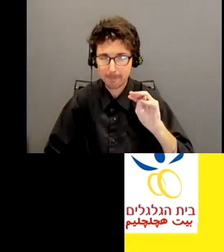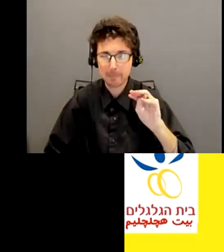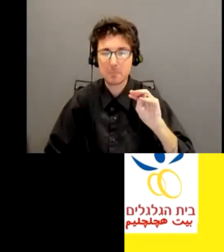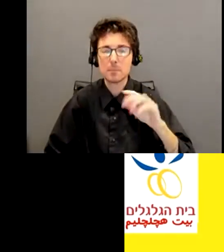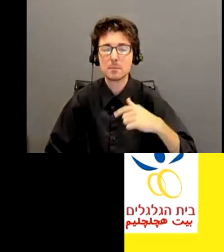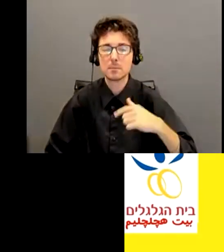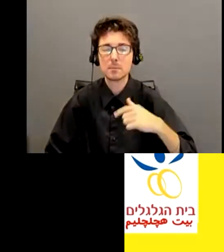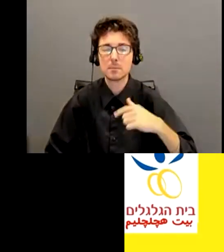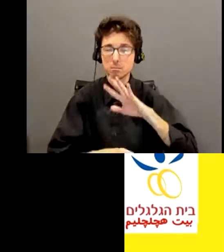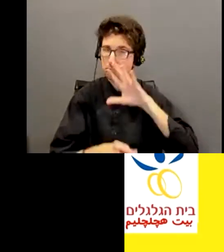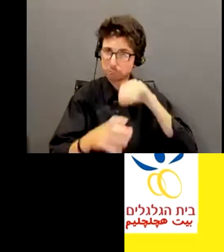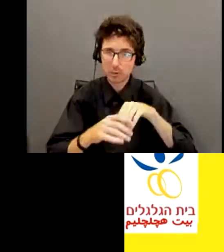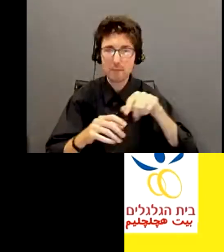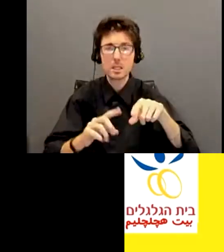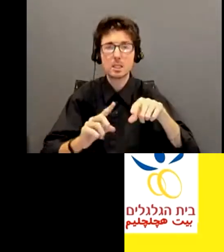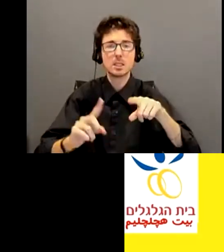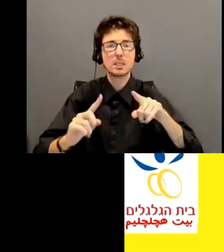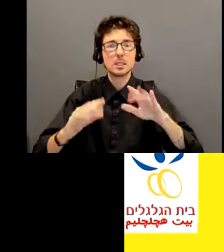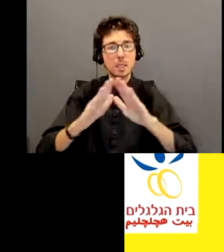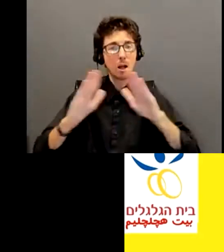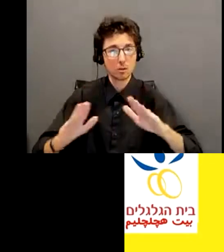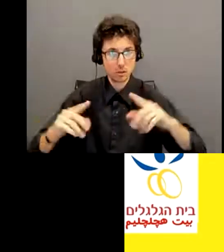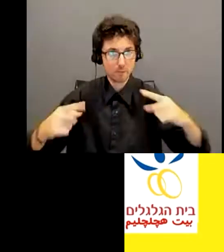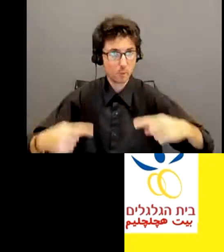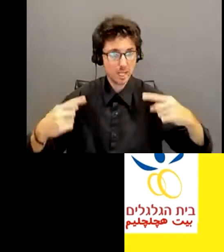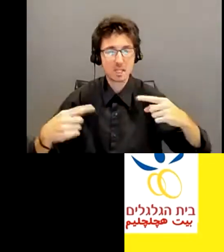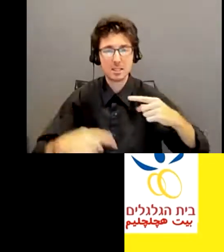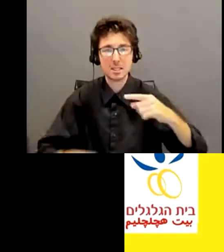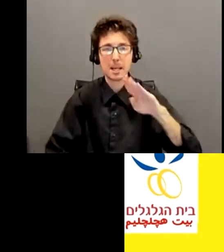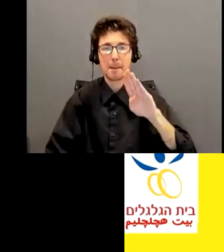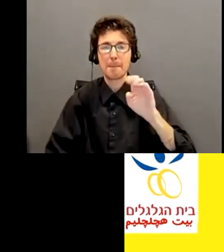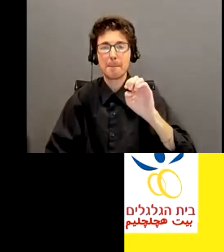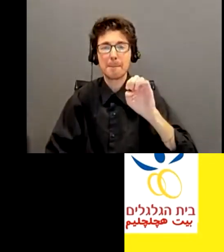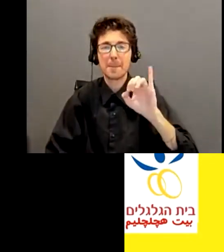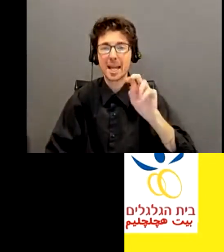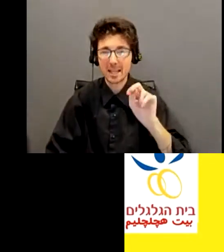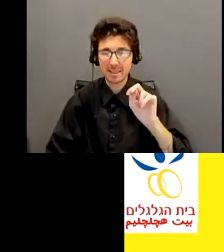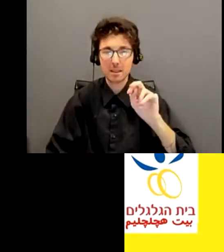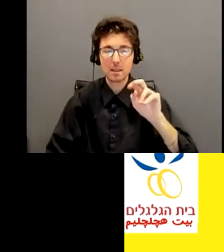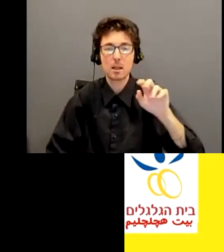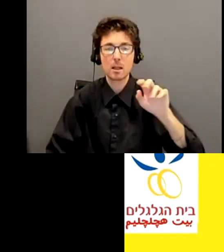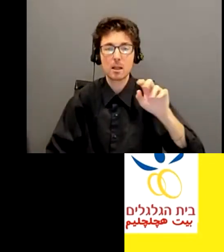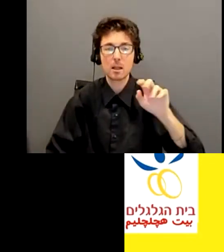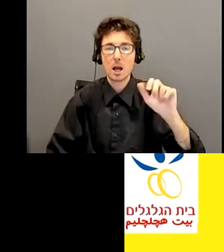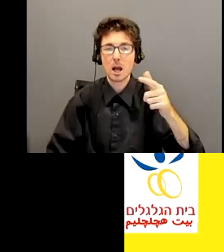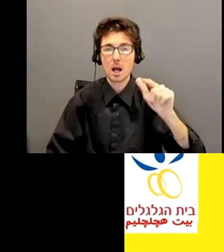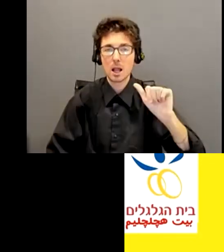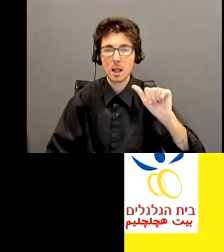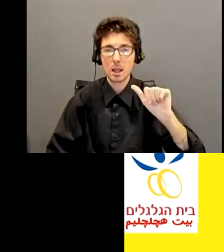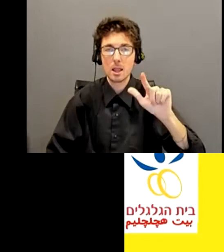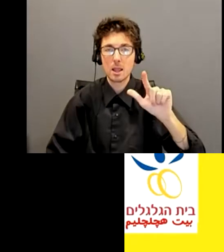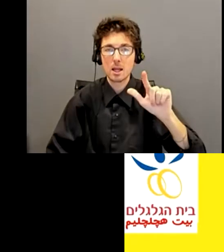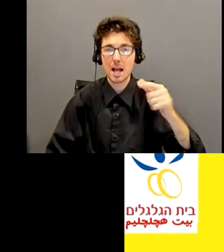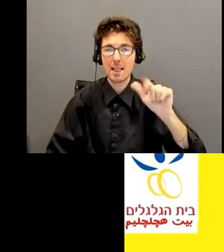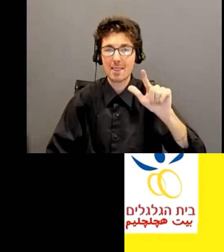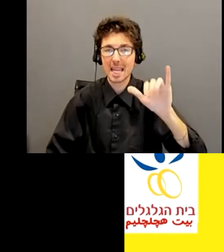I'm a participant in Beta Galgalim. And I want to tell you all that I have a lot of fun there. I